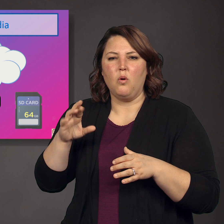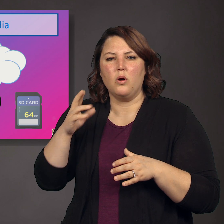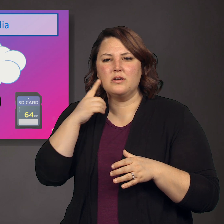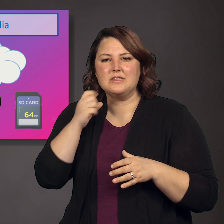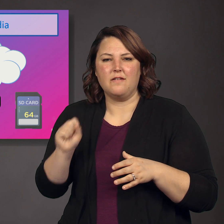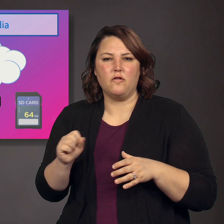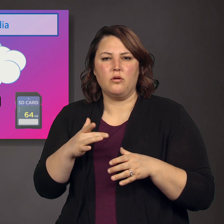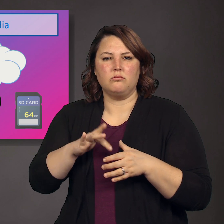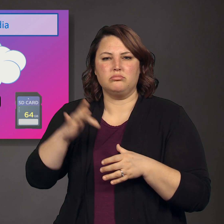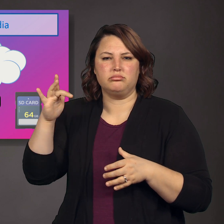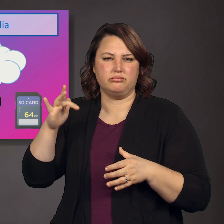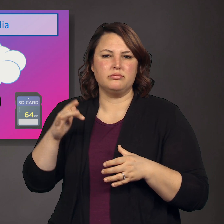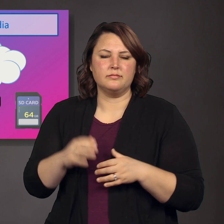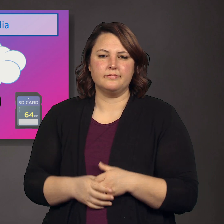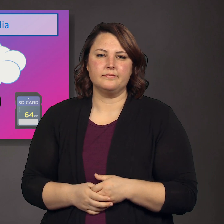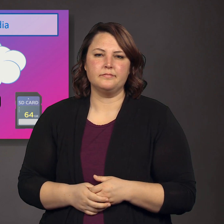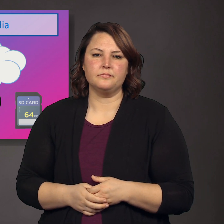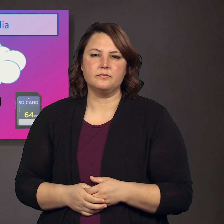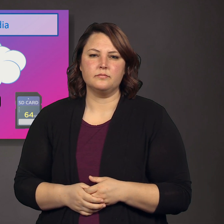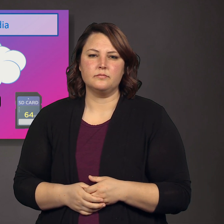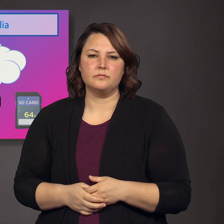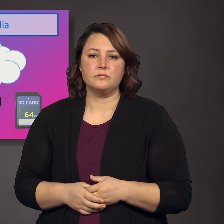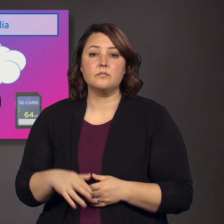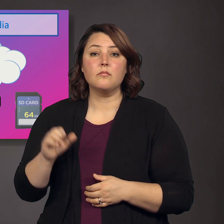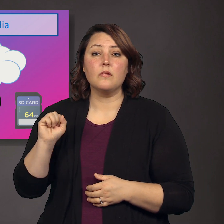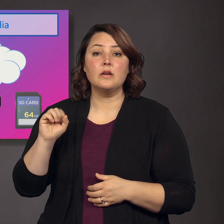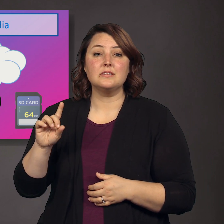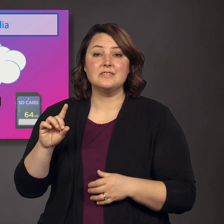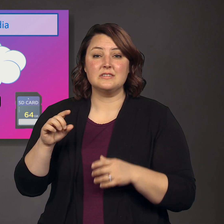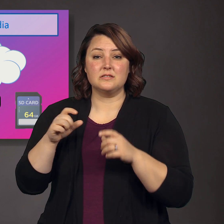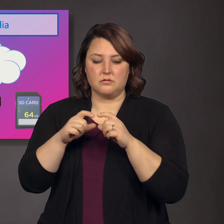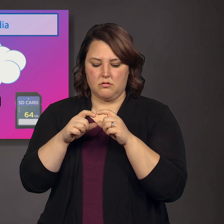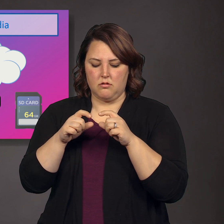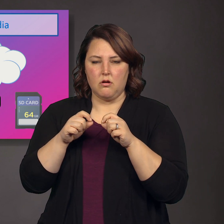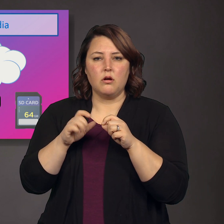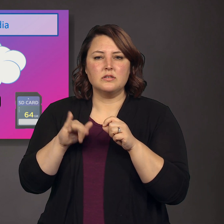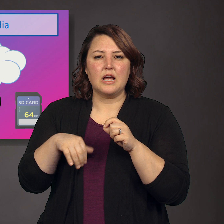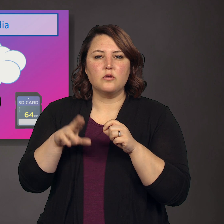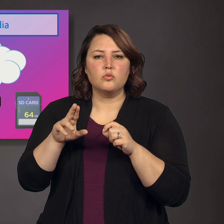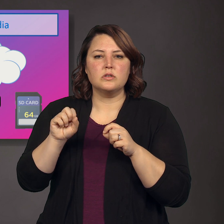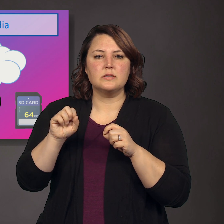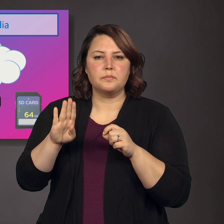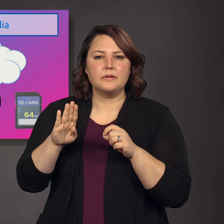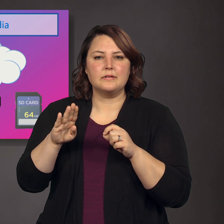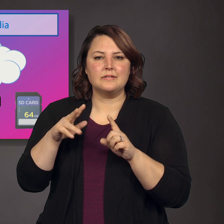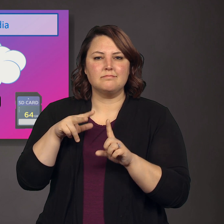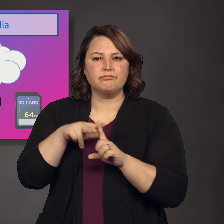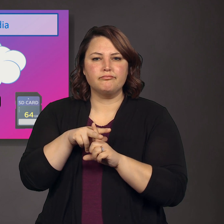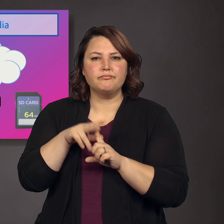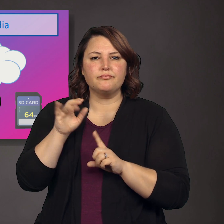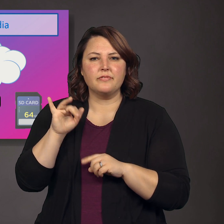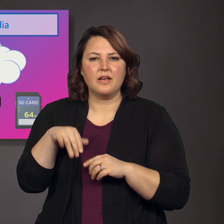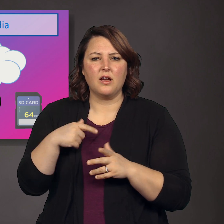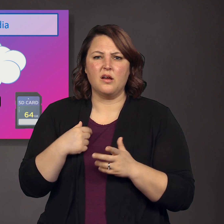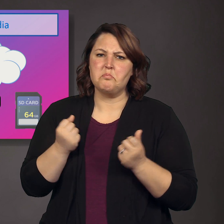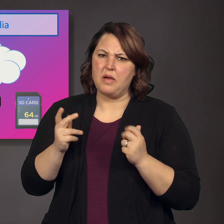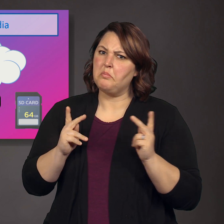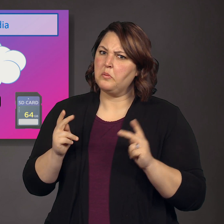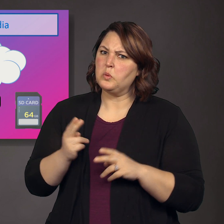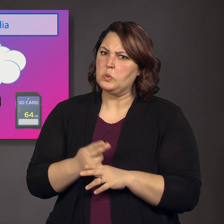layer. Now, SD cards and USB sticks, I know a lot of people are using those as their permanent backup, and